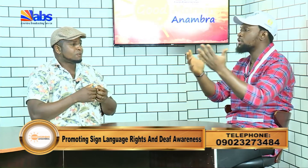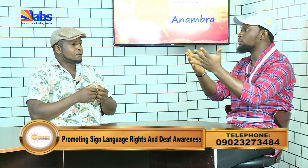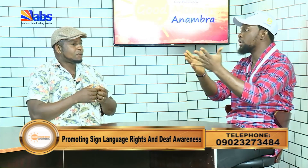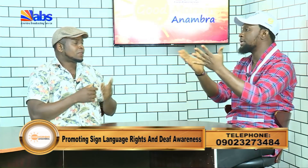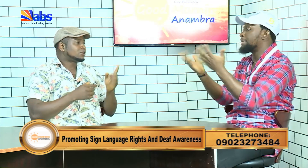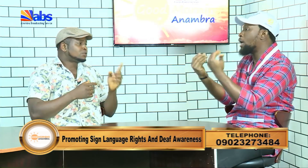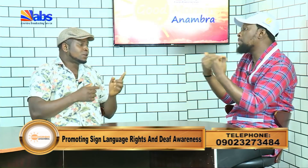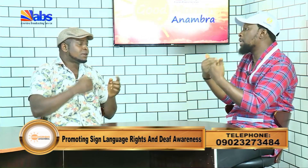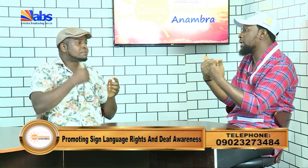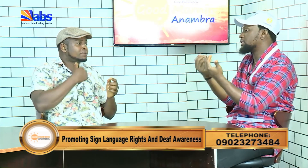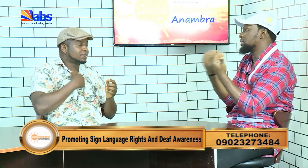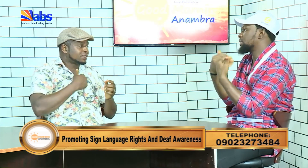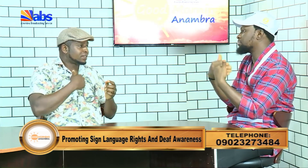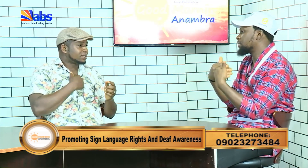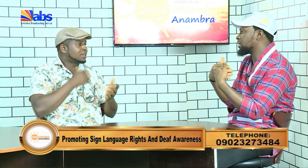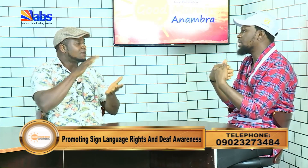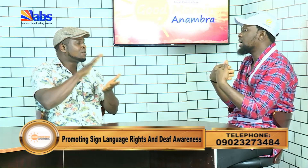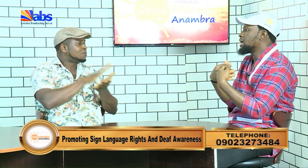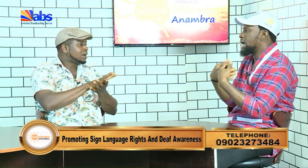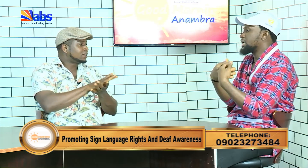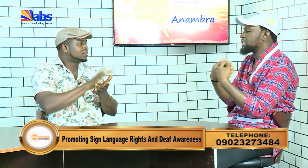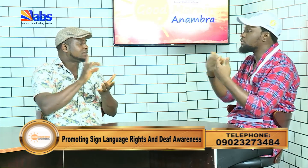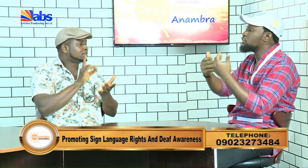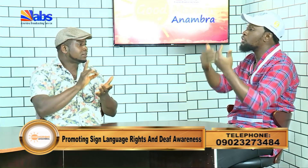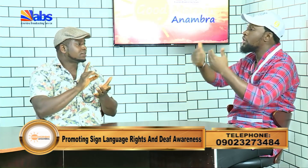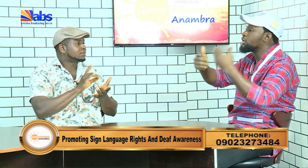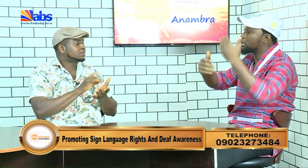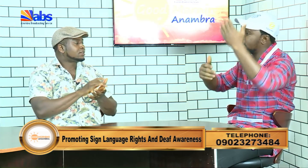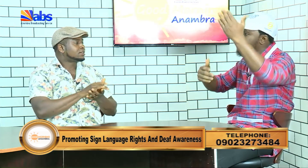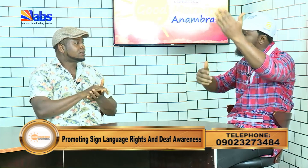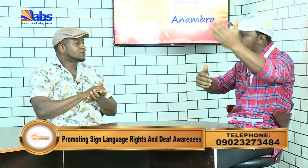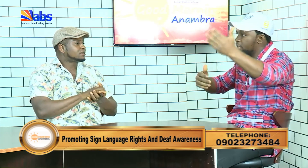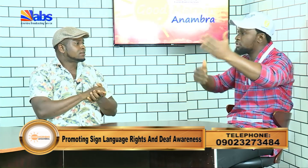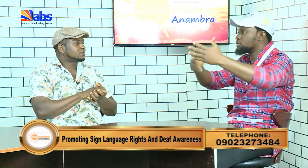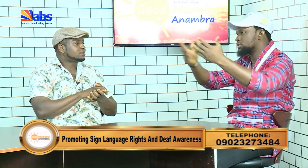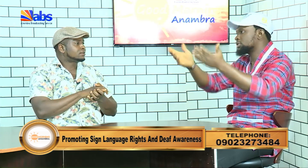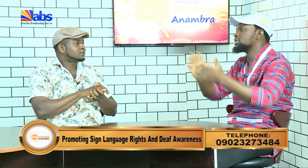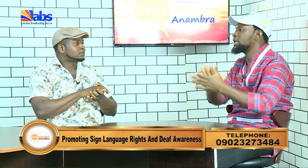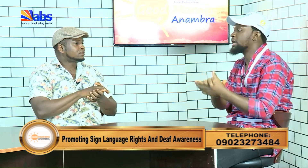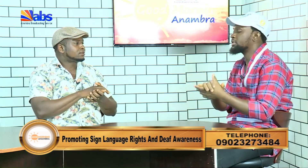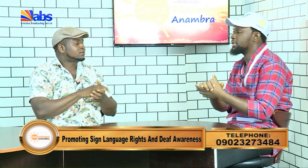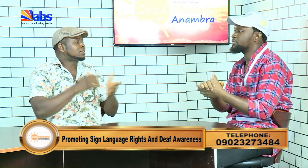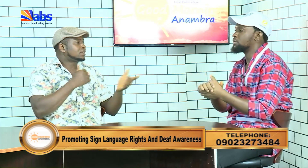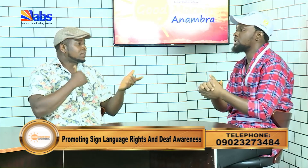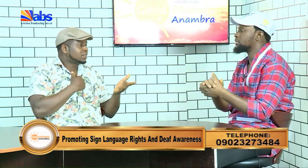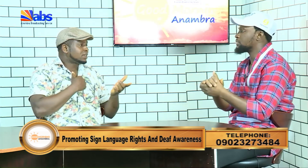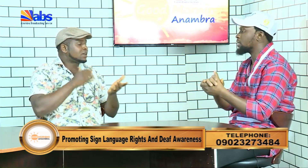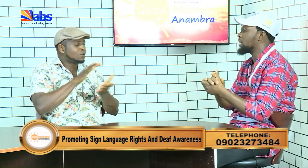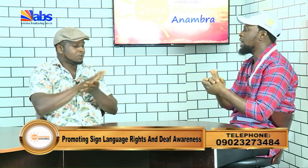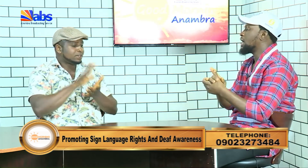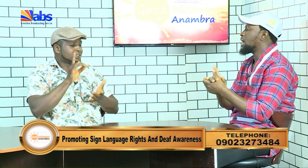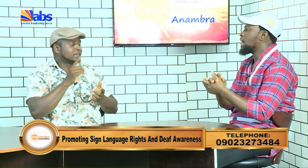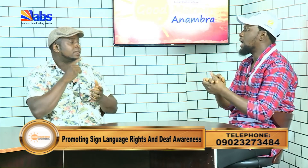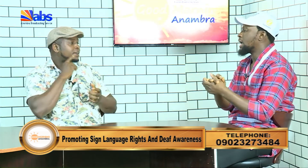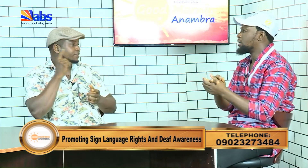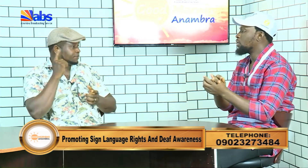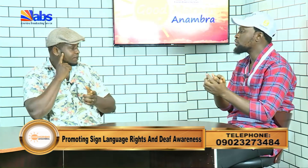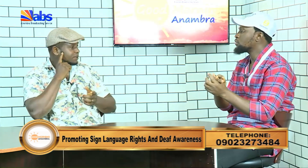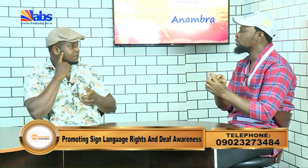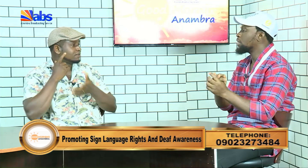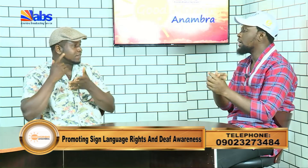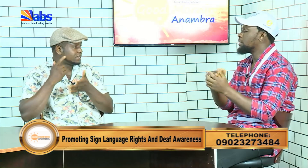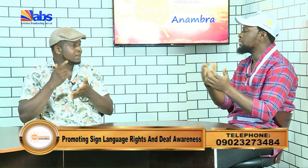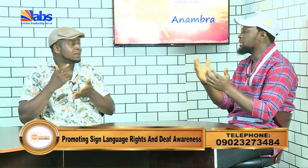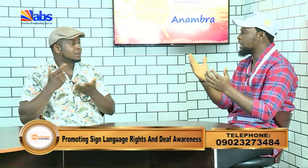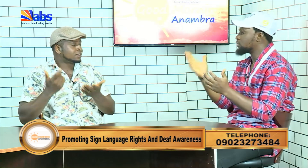saw the way my own parents treated me, and decided to encourage other parents to treat their deaf children as well. And